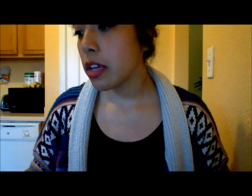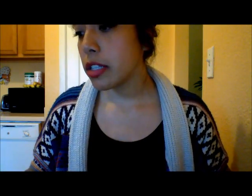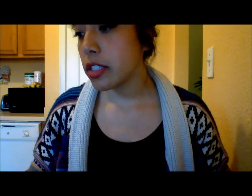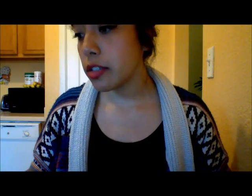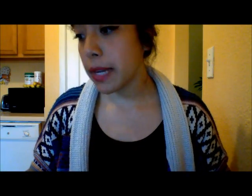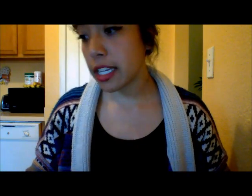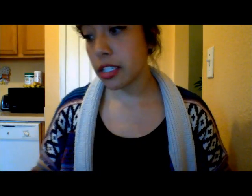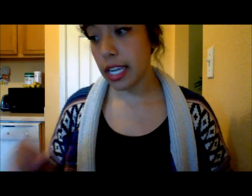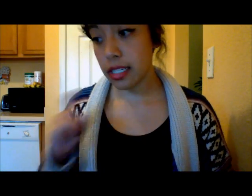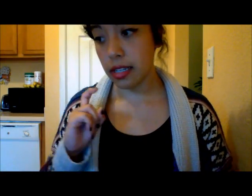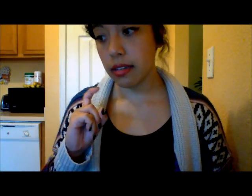To make a donation